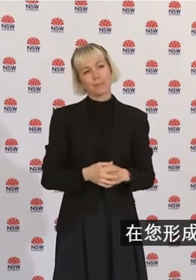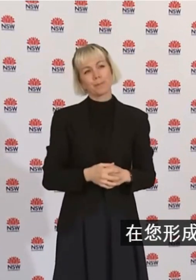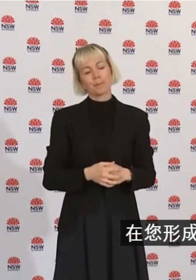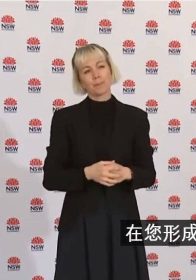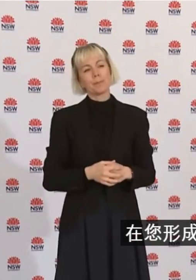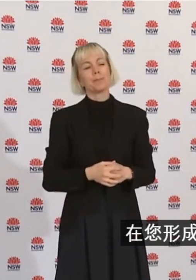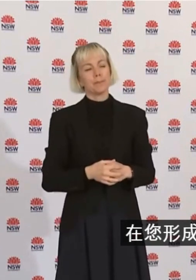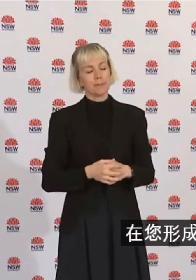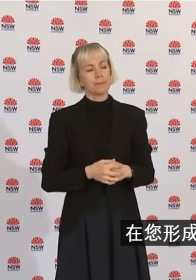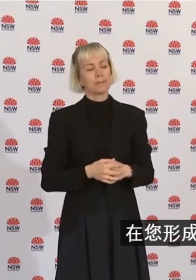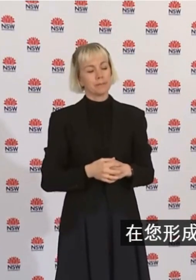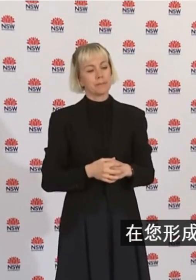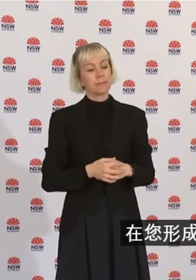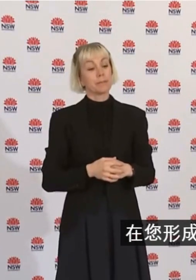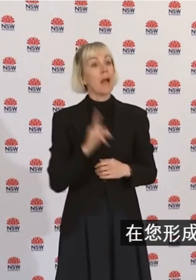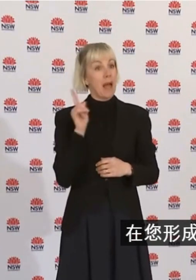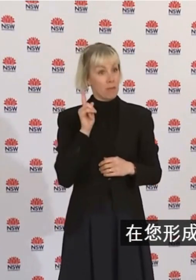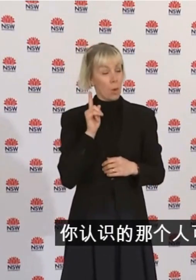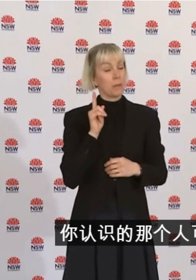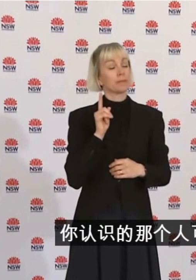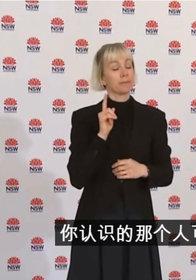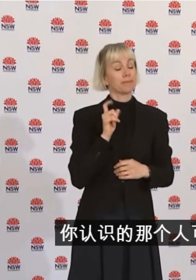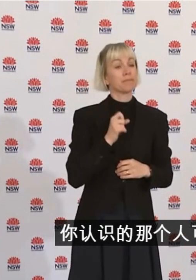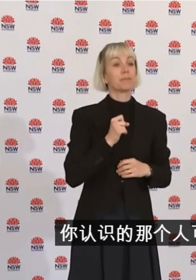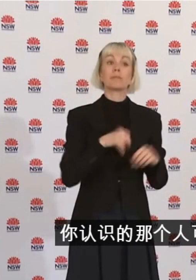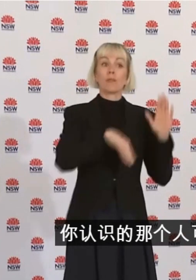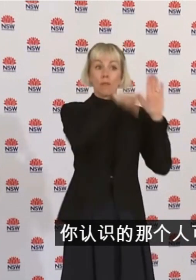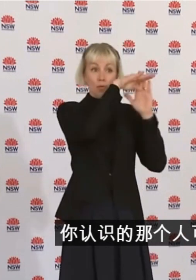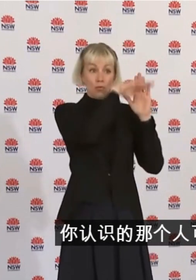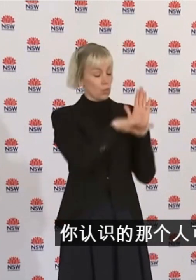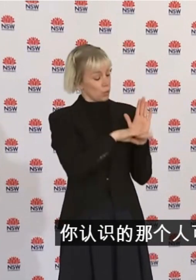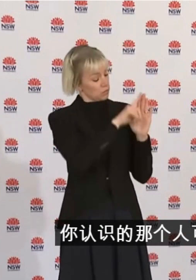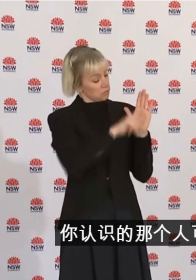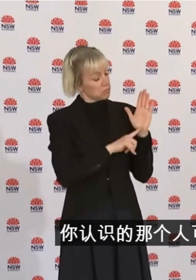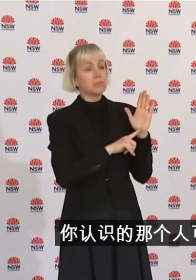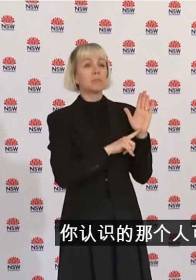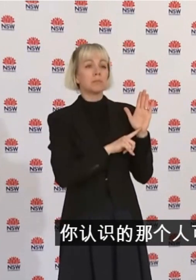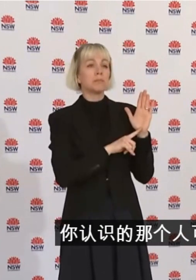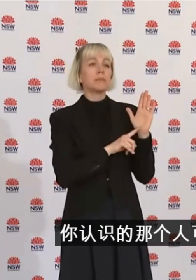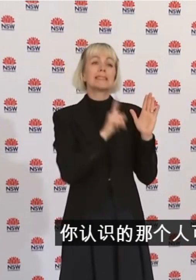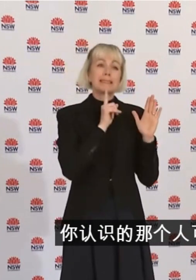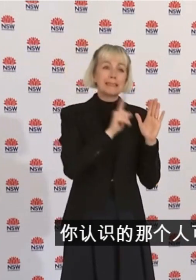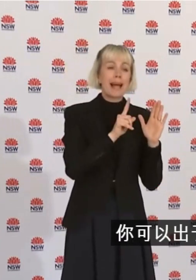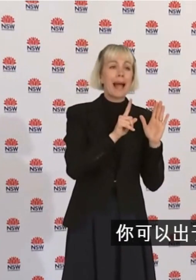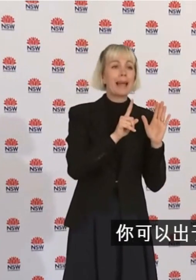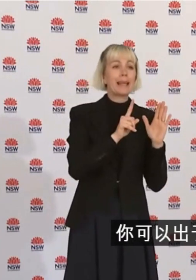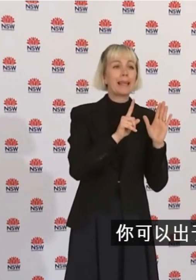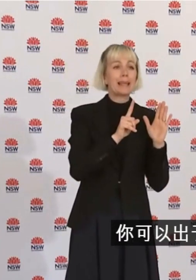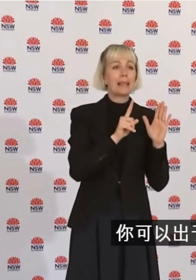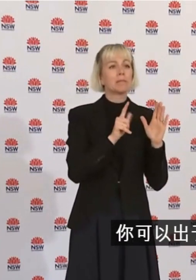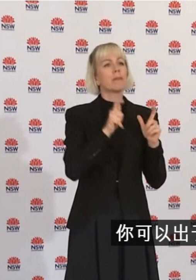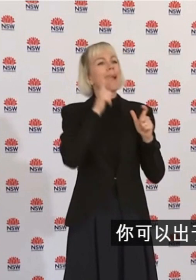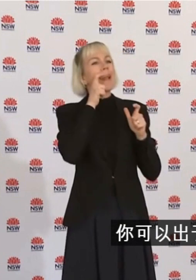in limited circumstances where you form a view that the particular person that you know that might need what you're talking about, you